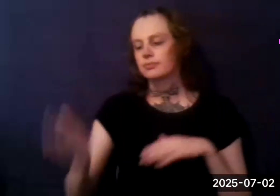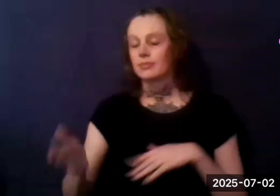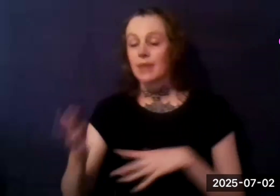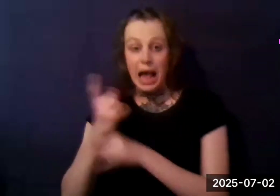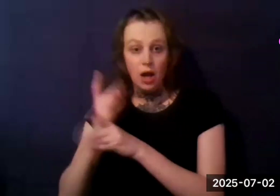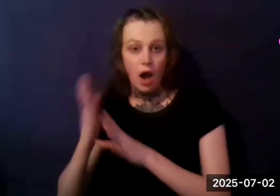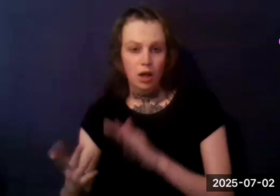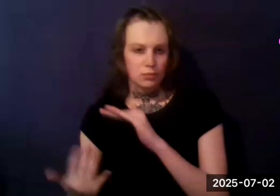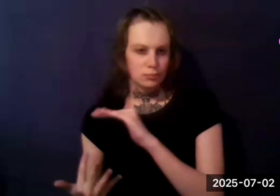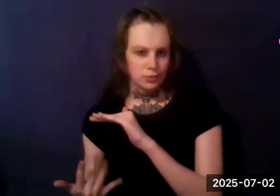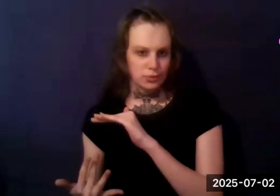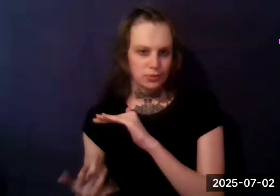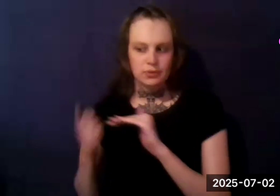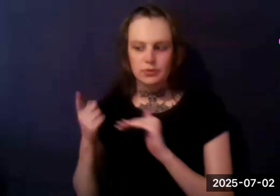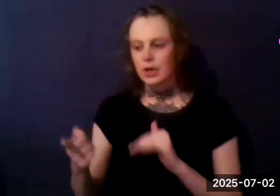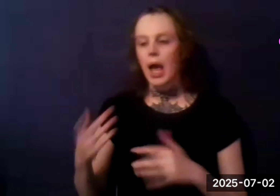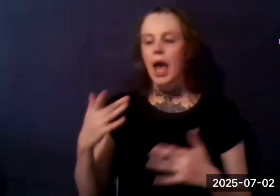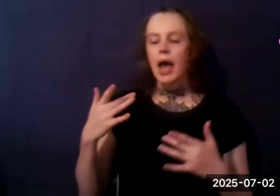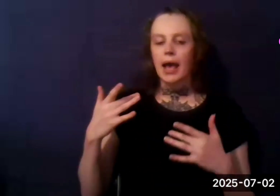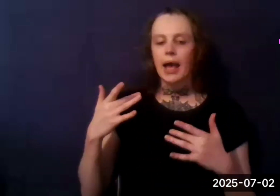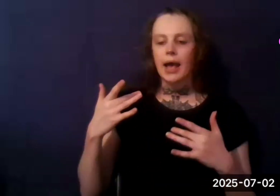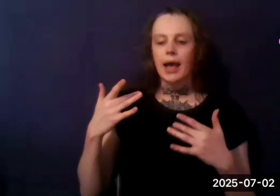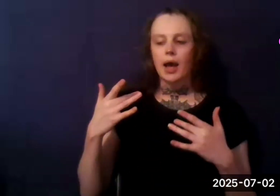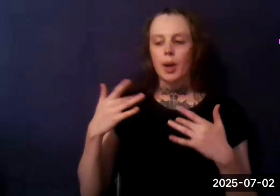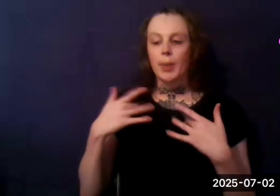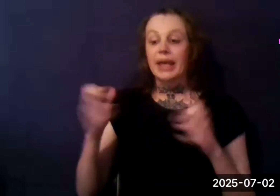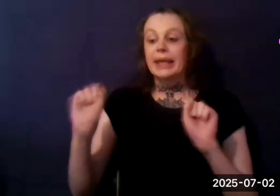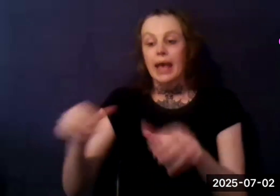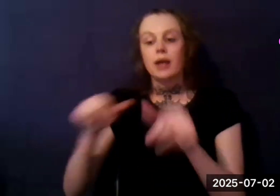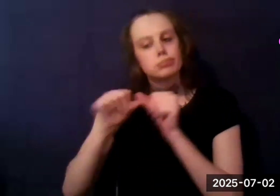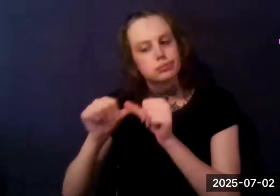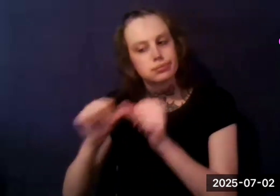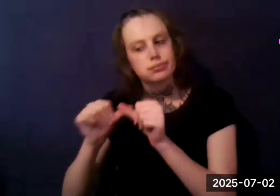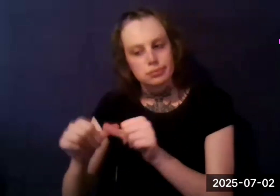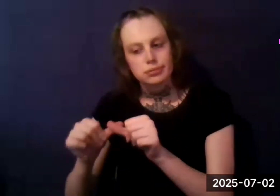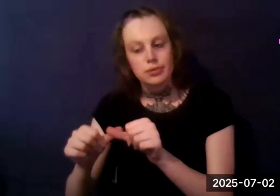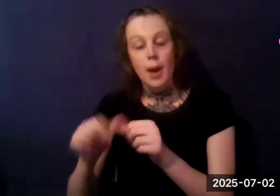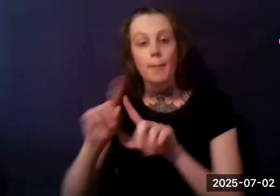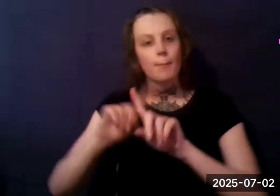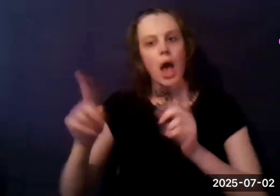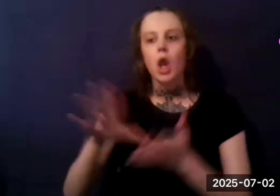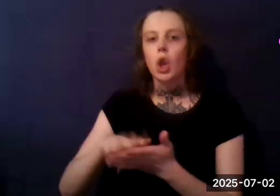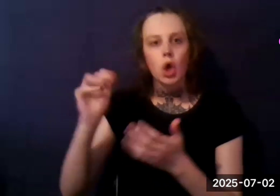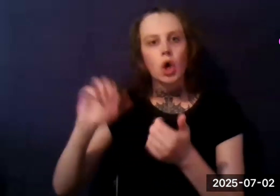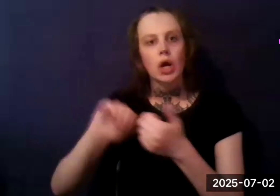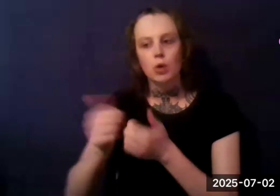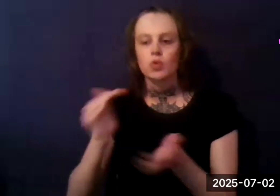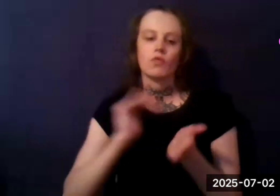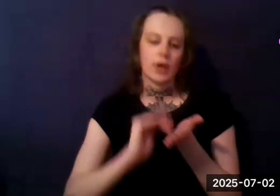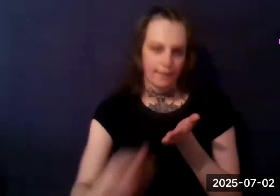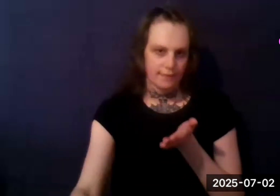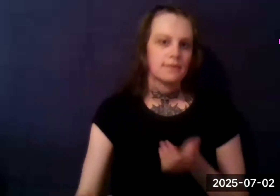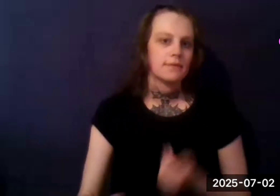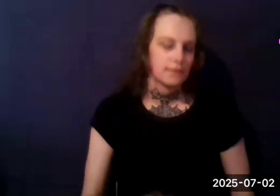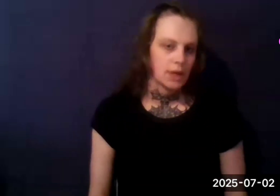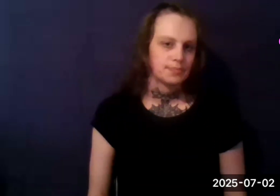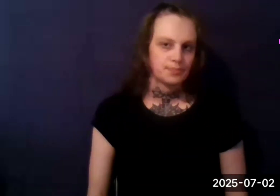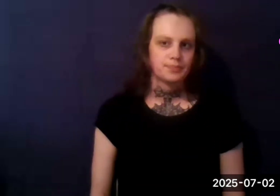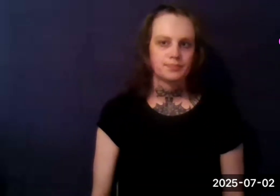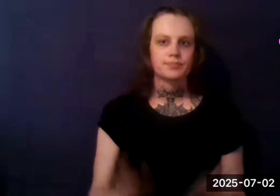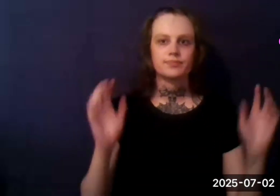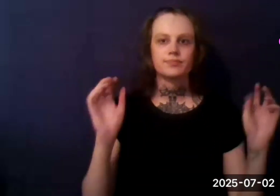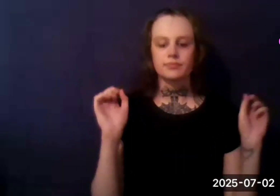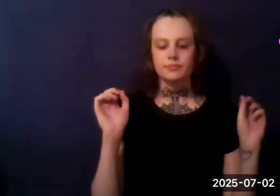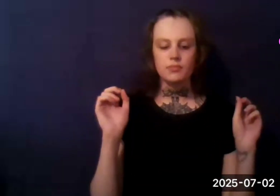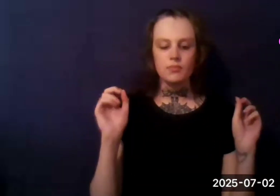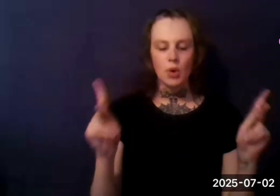sobriety. Um, and I think I'll restate the intro now because I feel like we're at like a good end it point. So